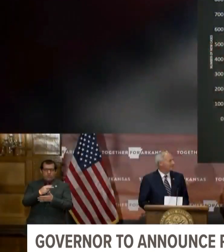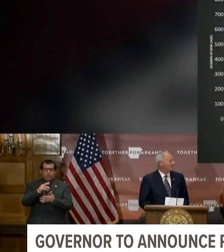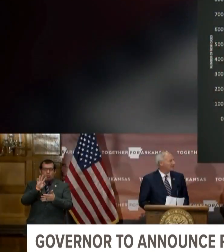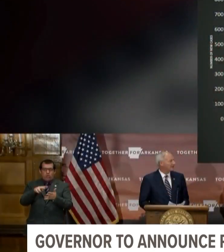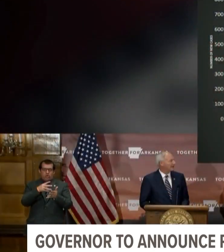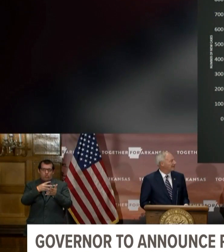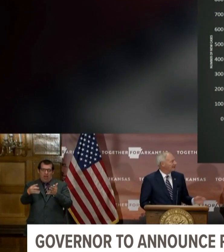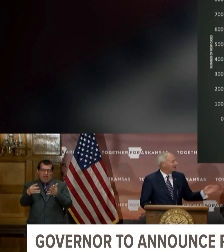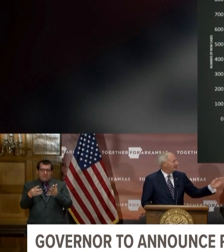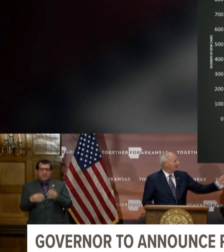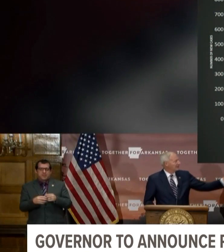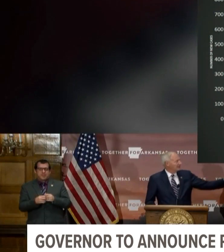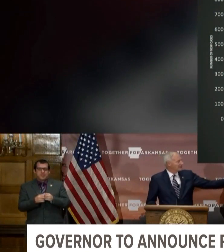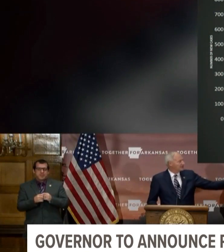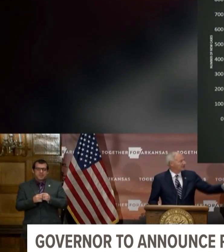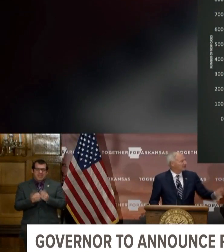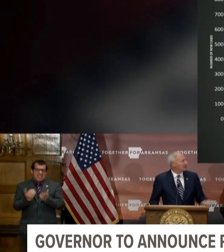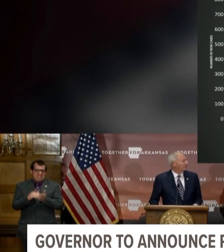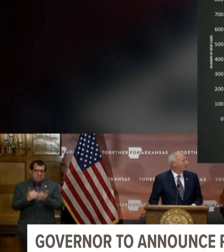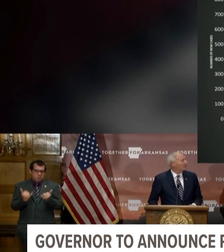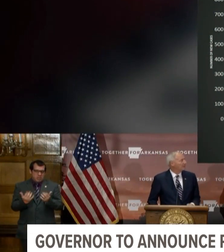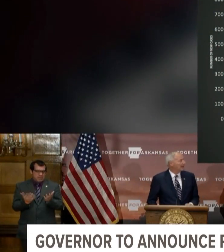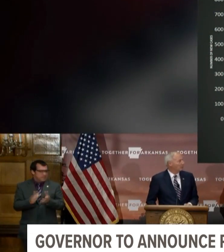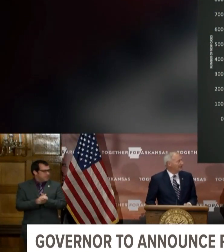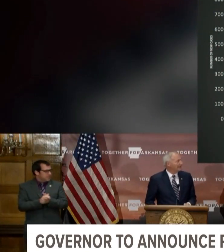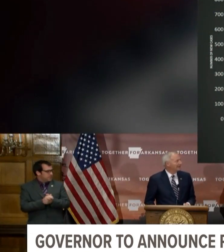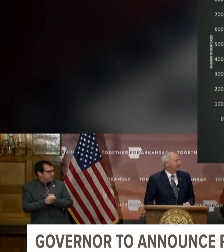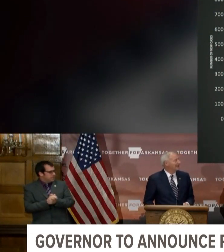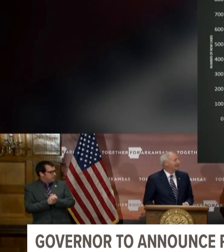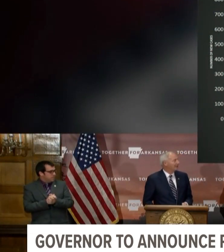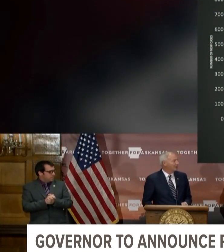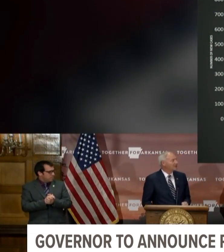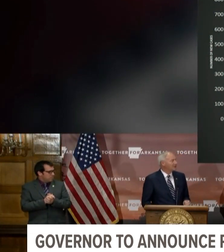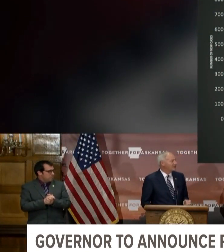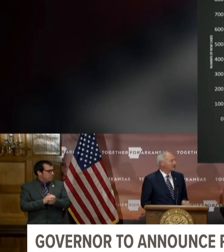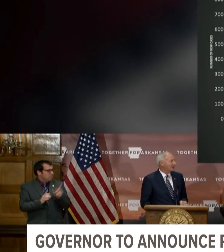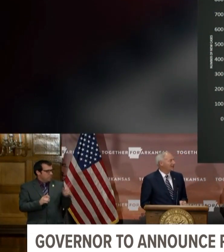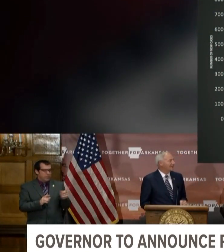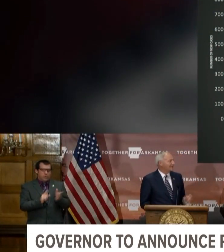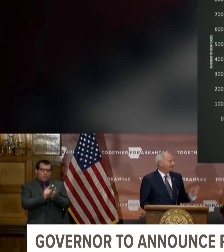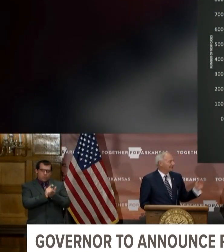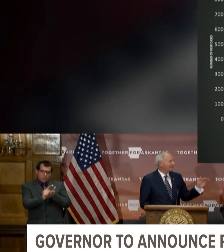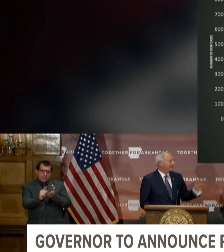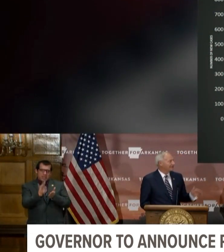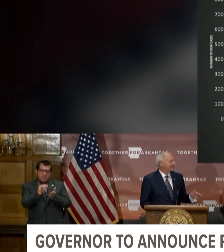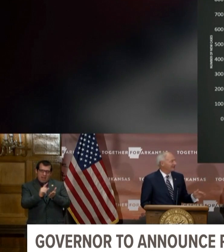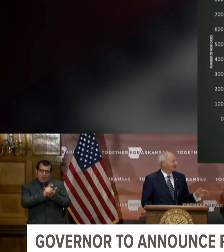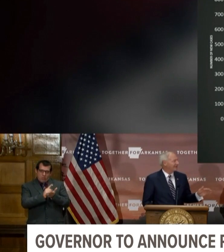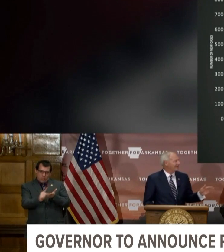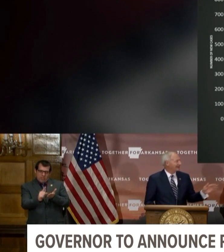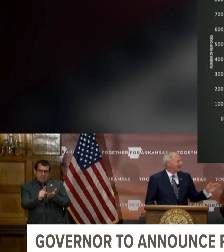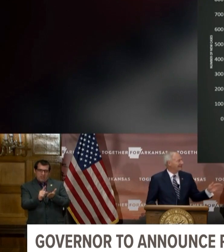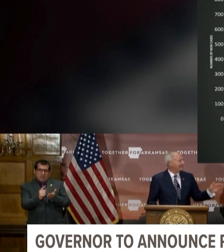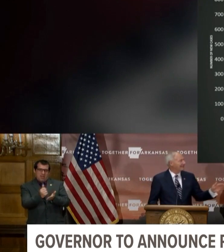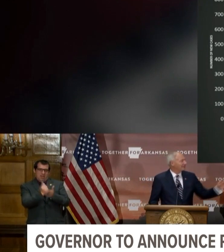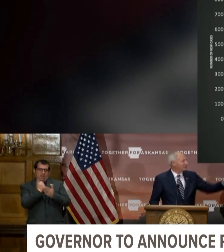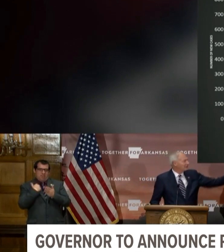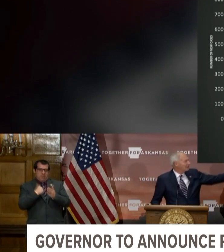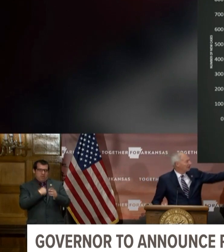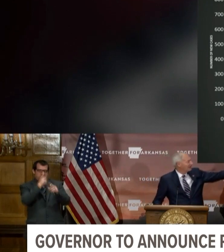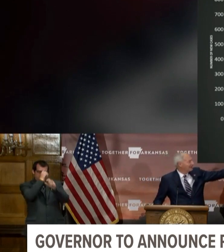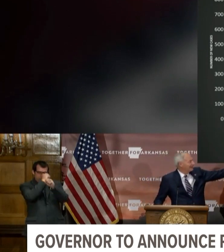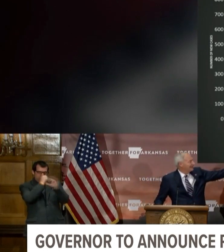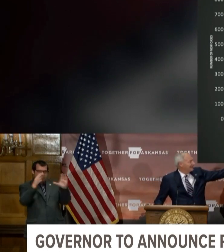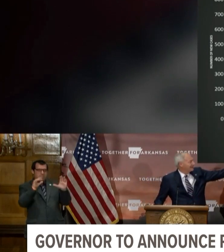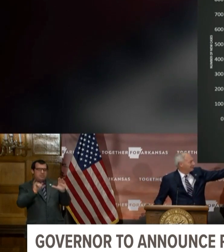graphs. And here, this is week by week, which is instructive to give us an idea. First